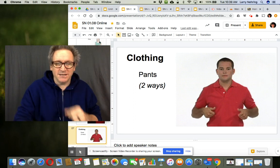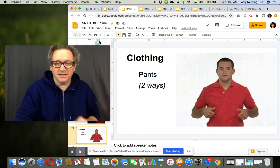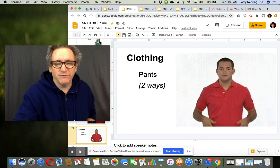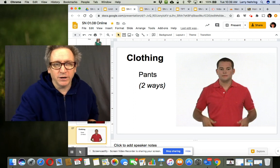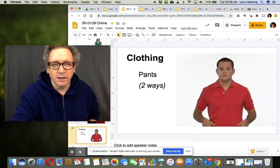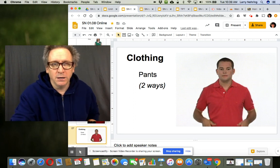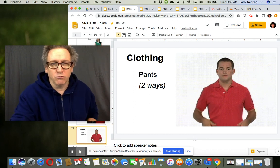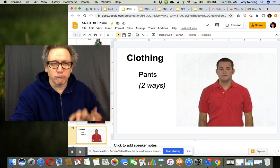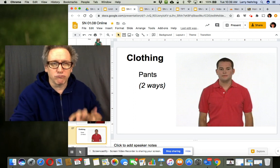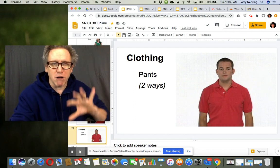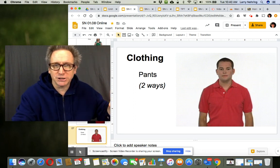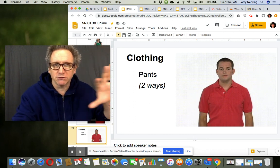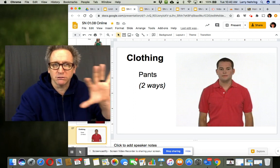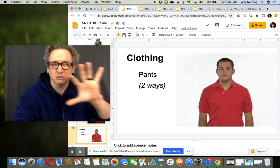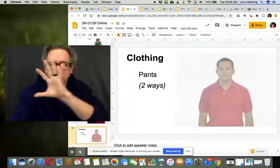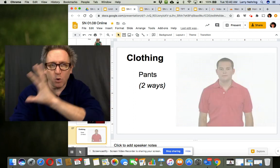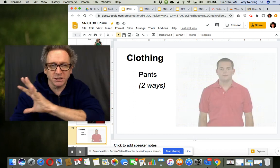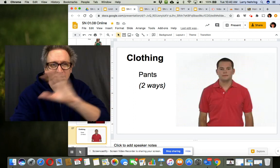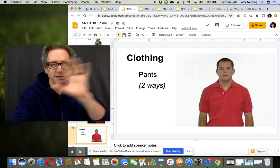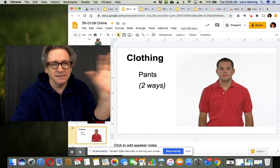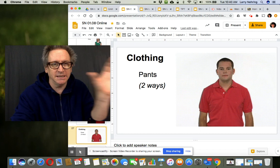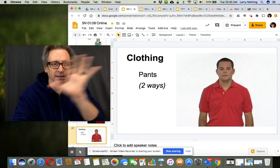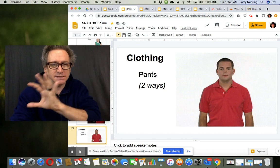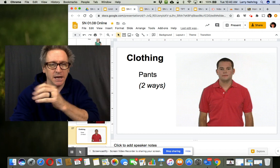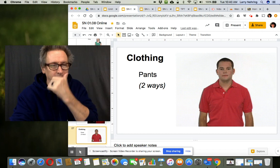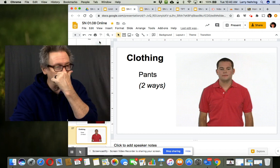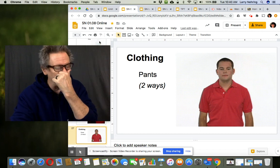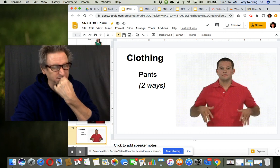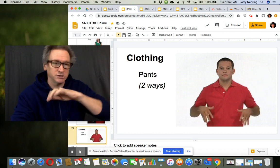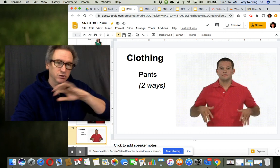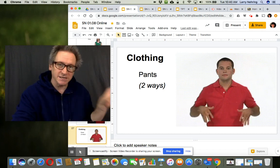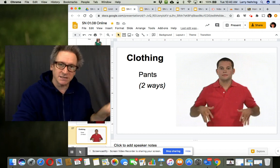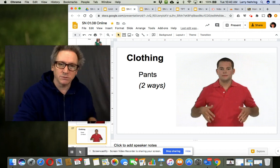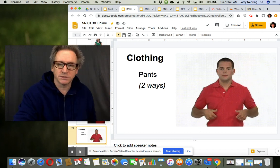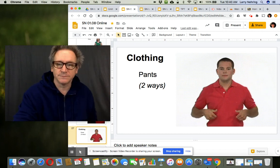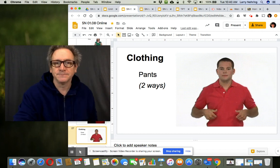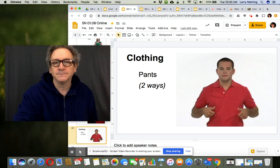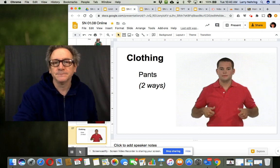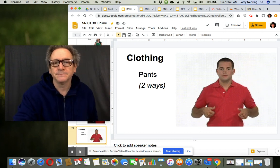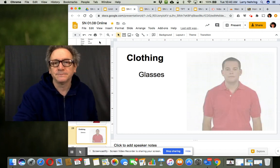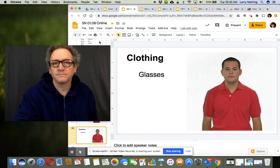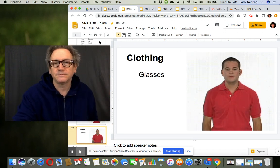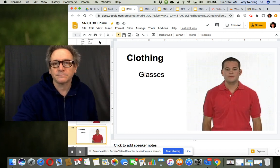Ohio tends to be very Rochester, Washington, D.C. sign, as opposed to West Coast.